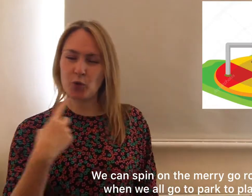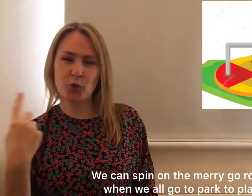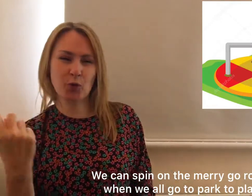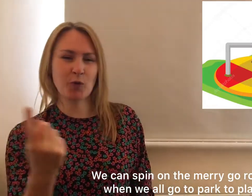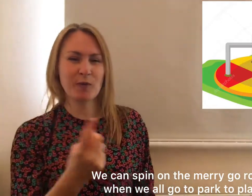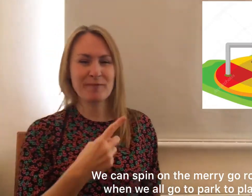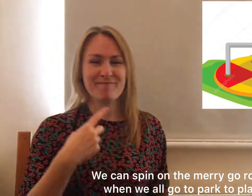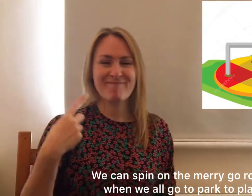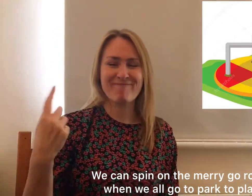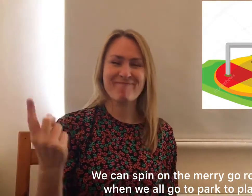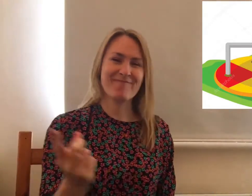over to the sandbox!